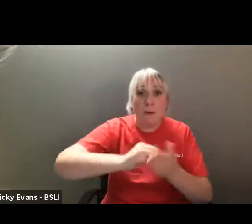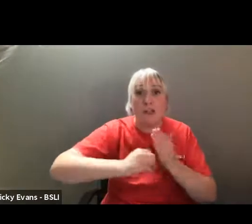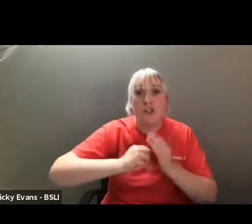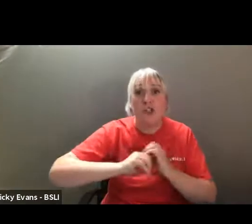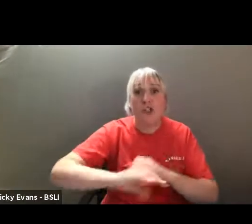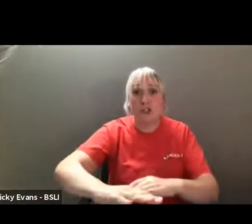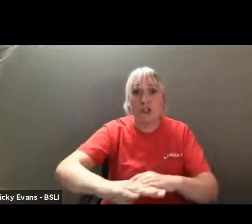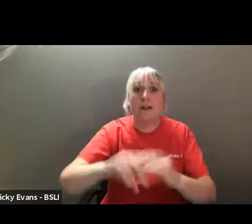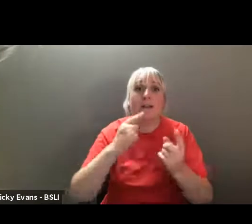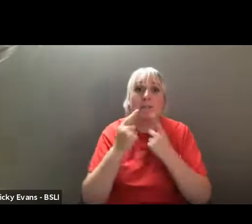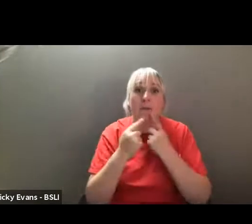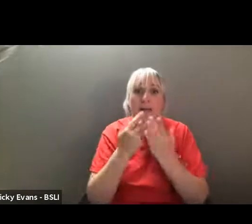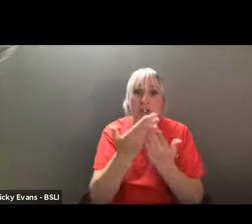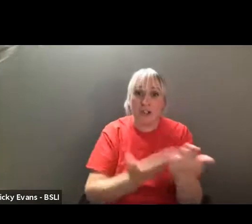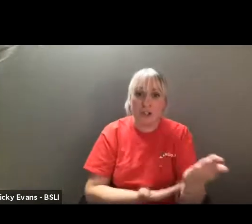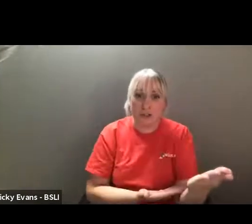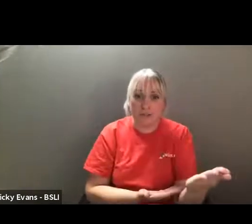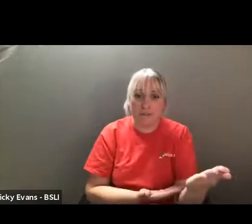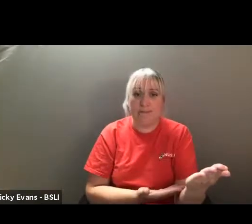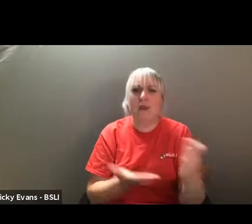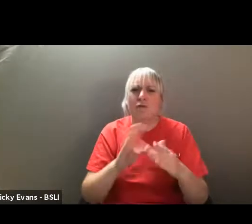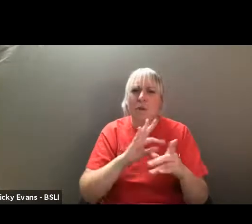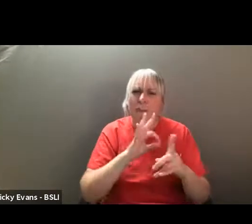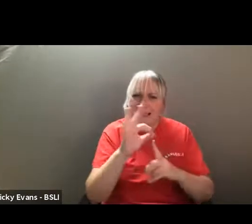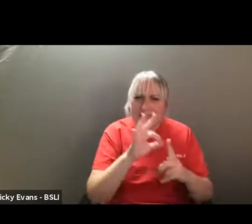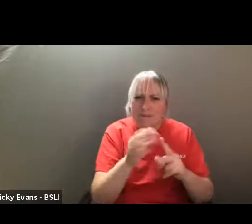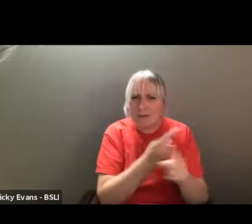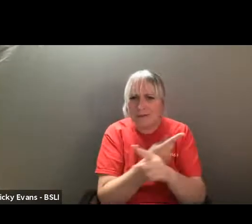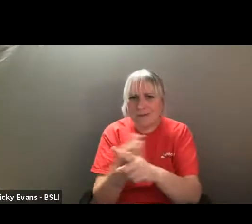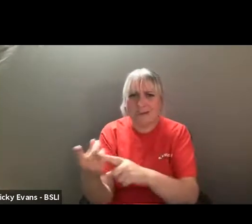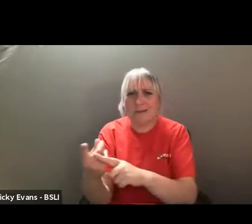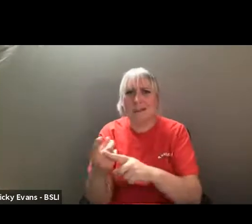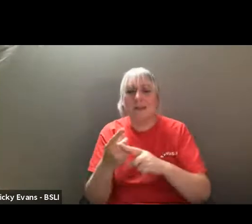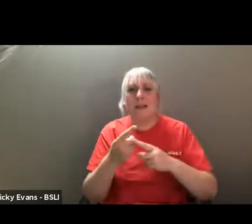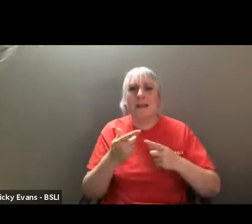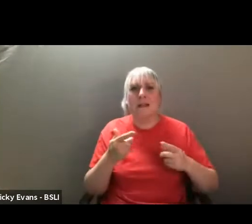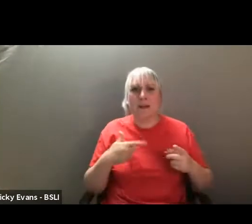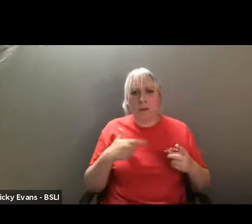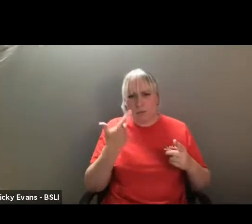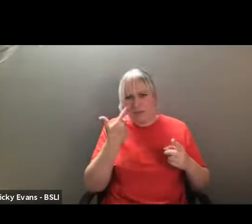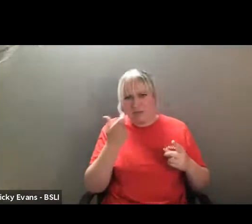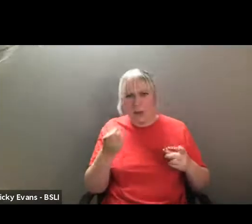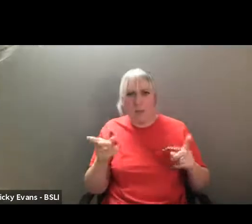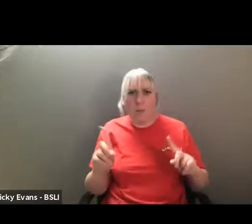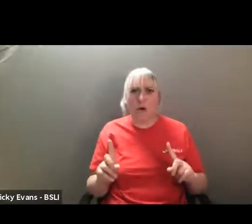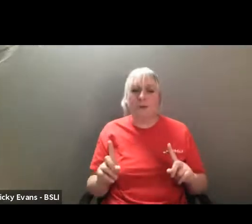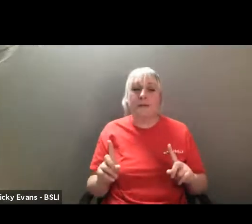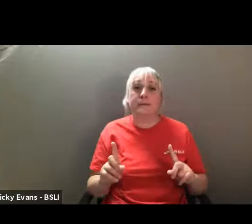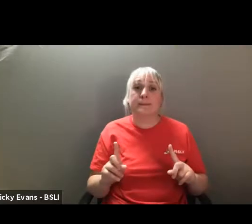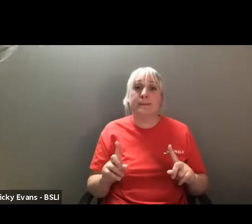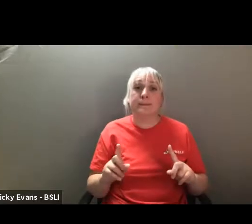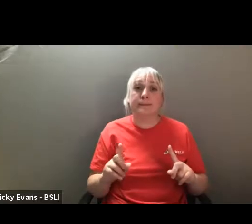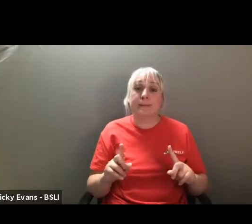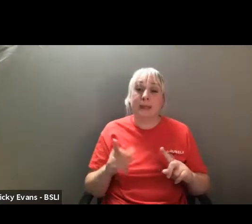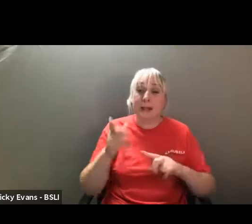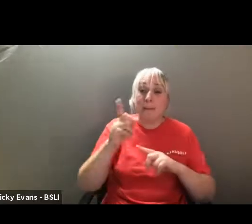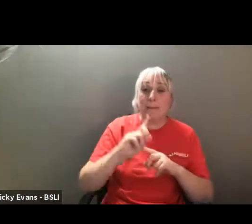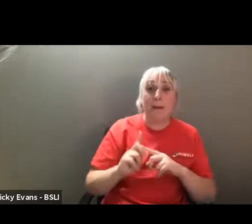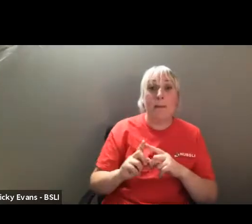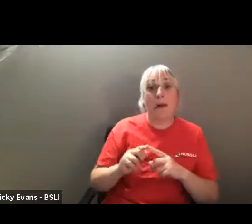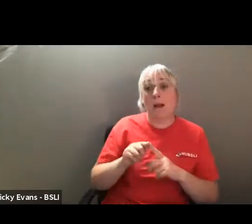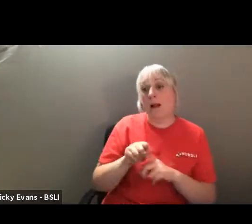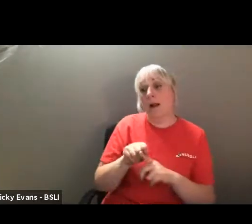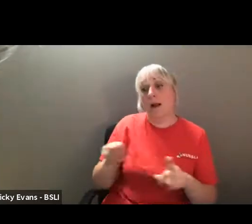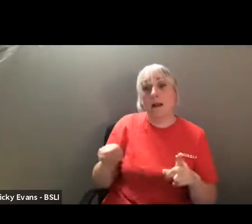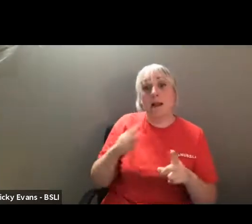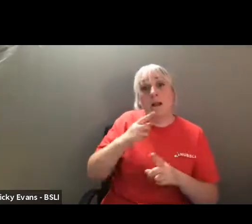what we do know from that, it's not surprising, is that people who earned a higher